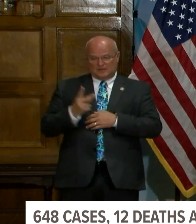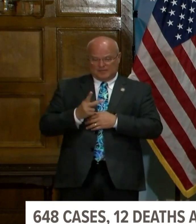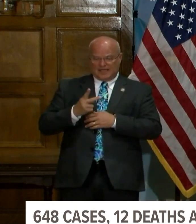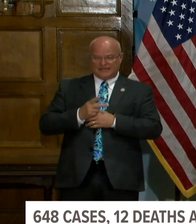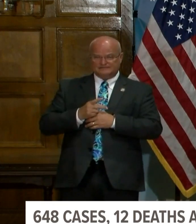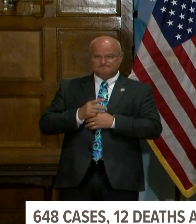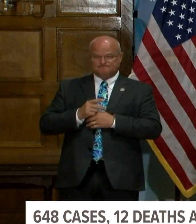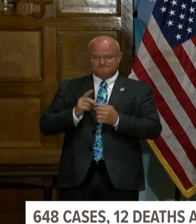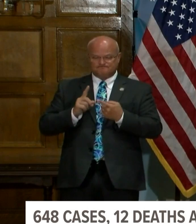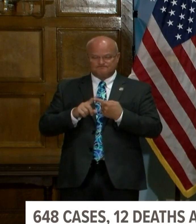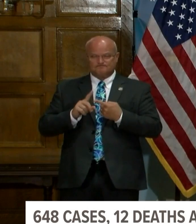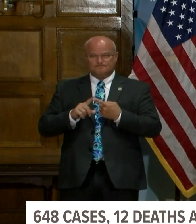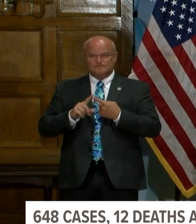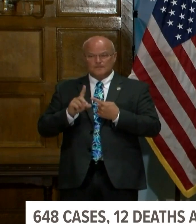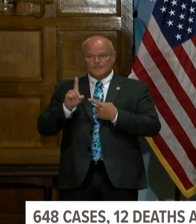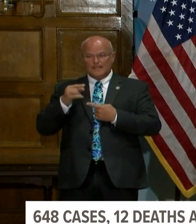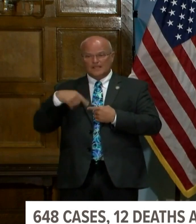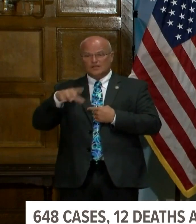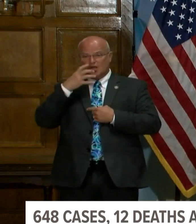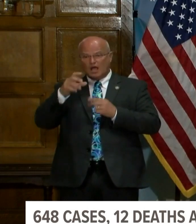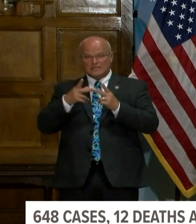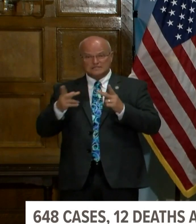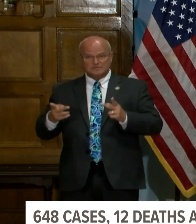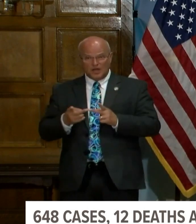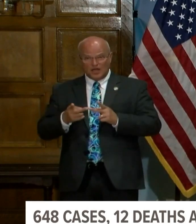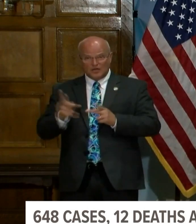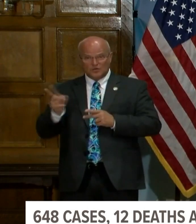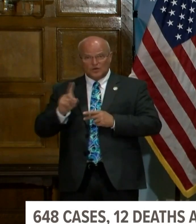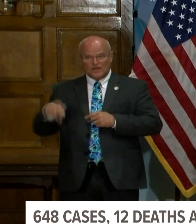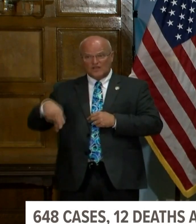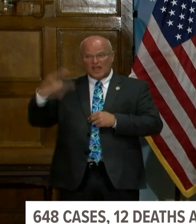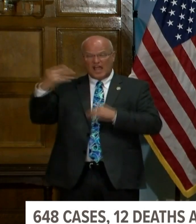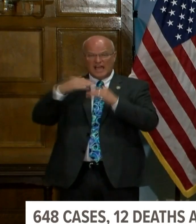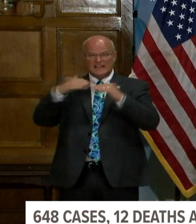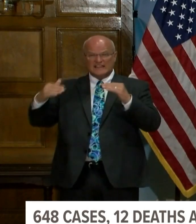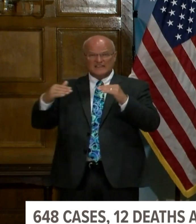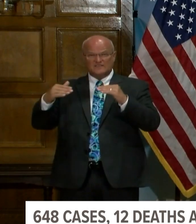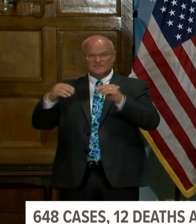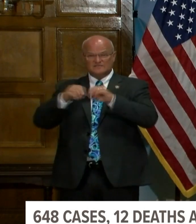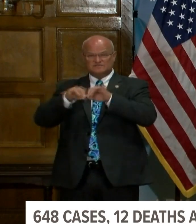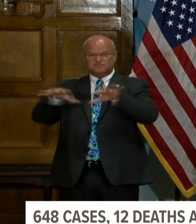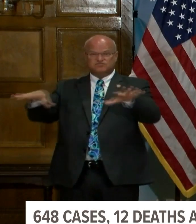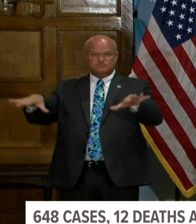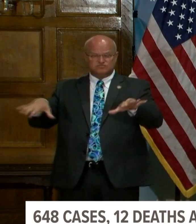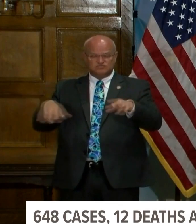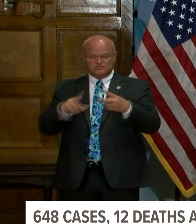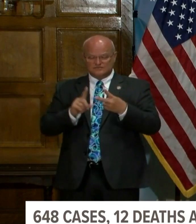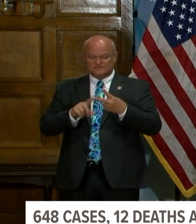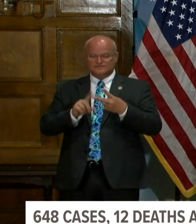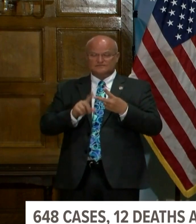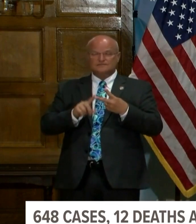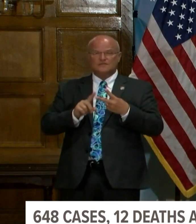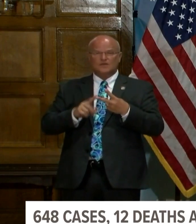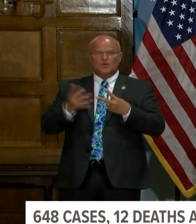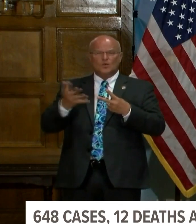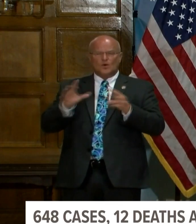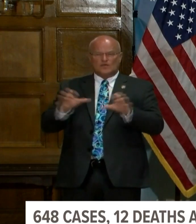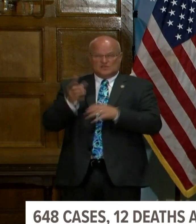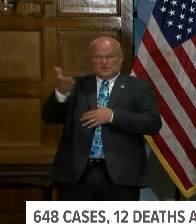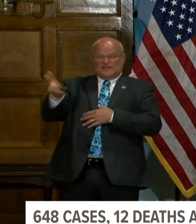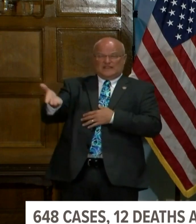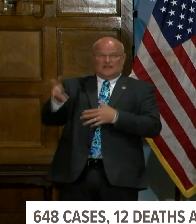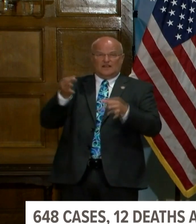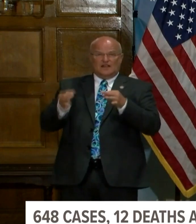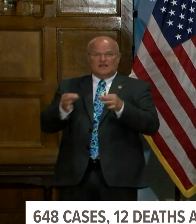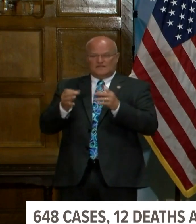back. Did they go to a hot spot where there was a high level of community spread? Secondly, what were they doing there?